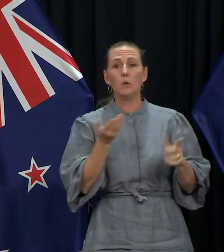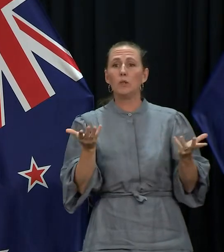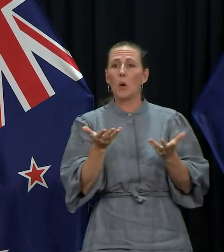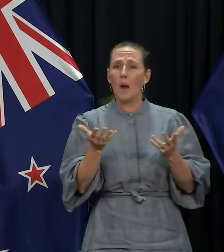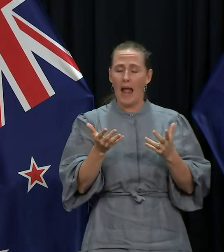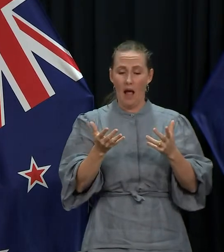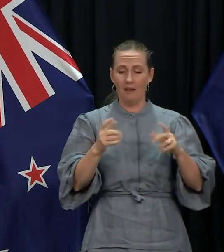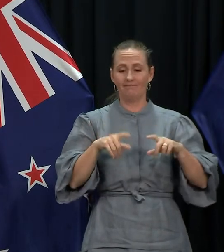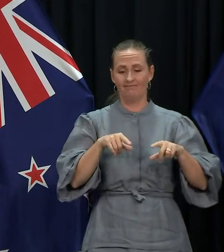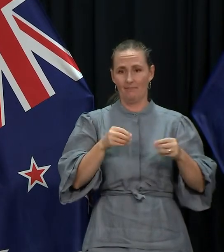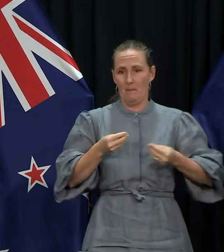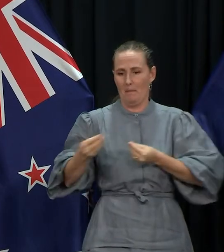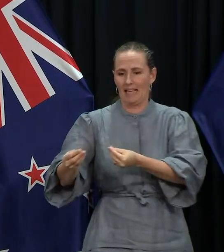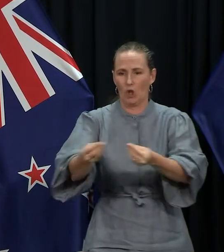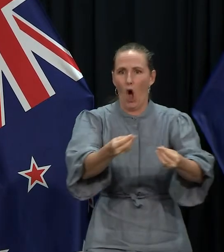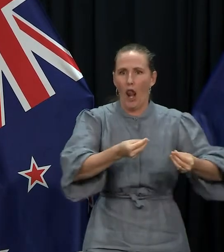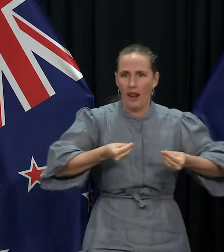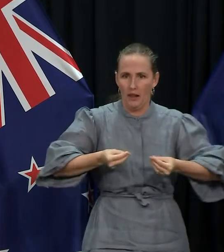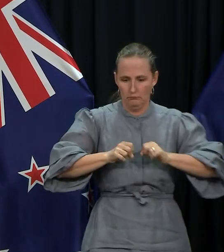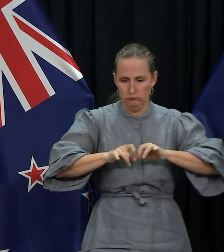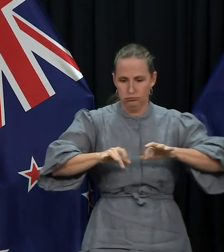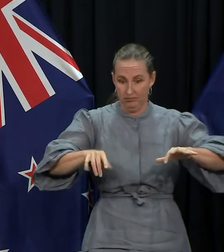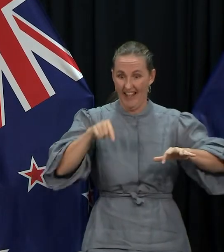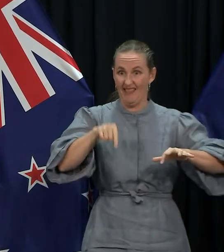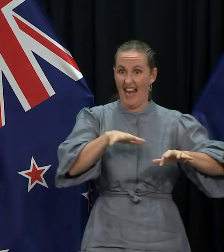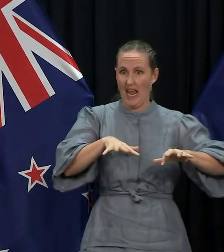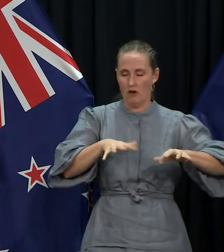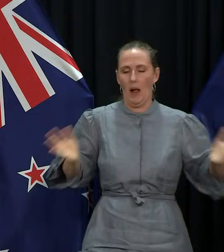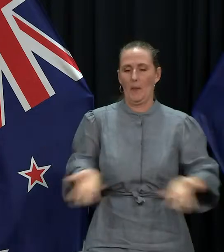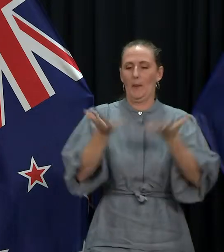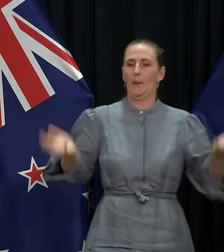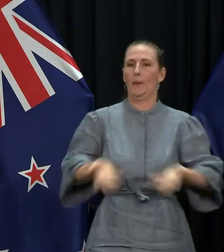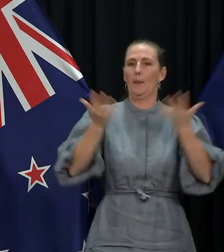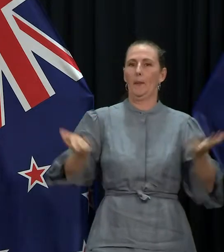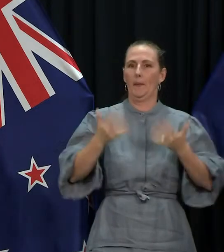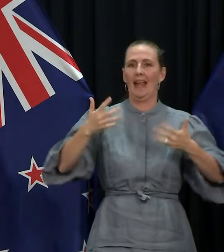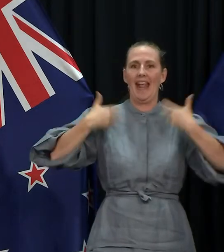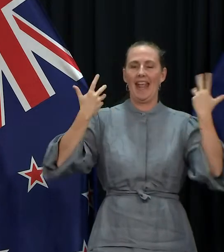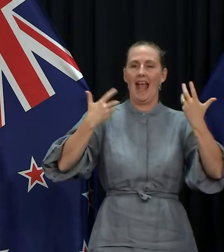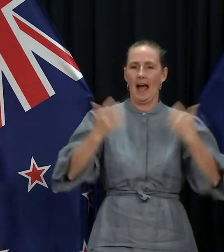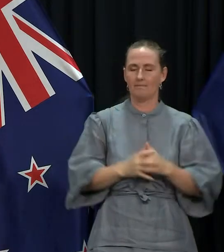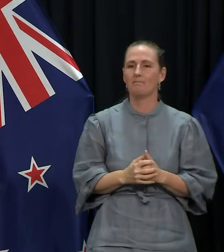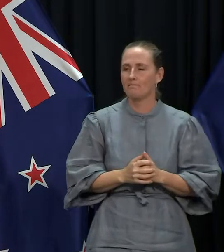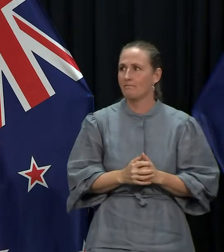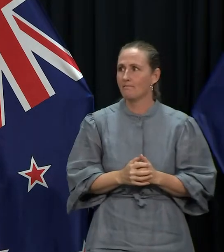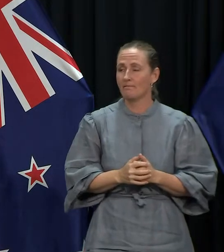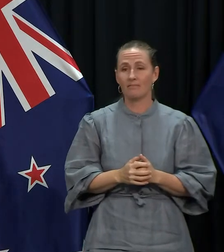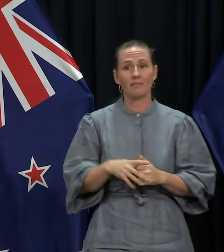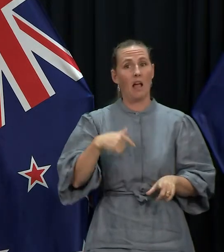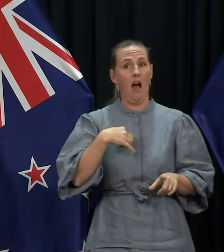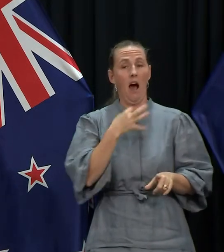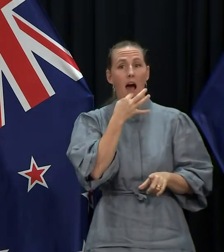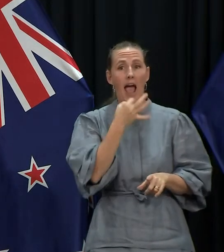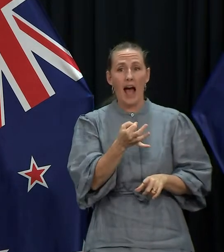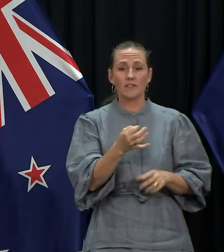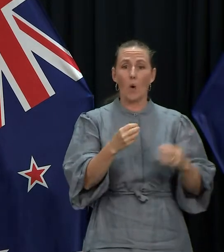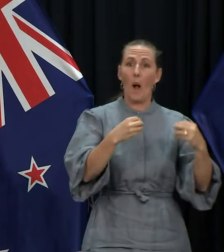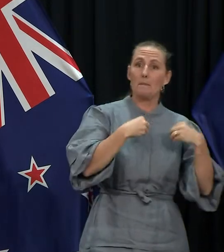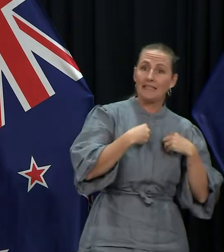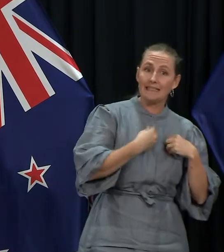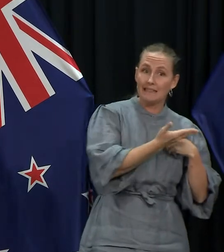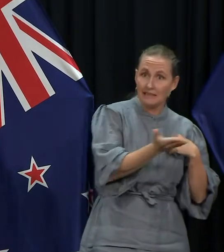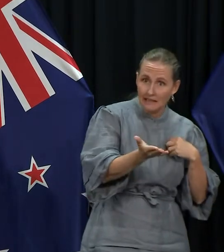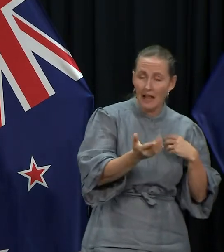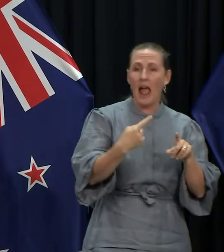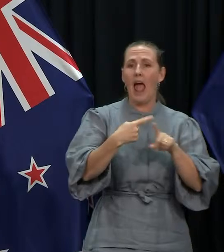is high. So there is definitely more we can do in this space, and if I'd ask for anything, it would be for businesses and venues to not just think about